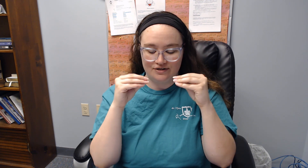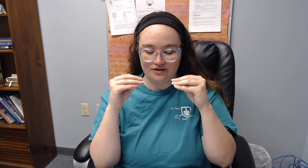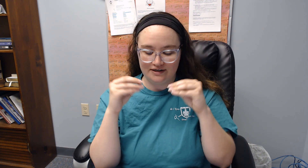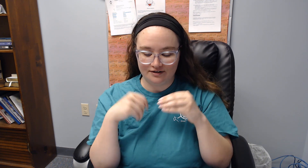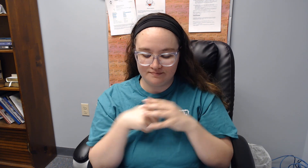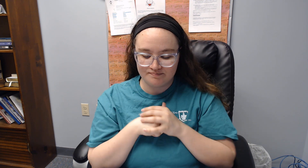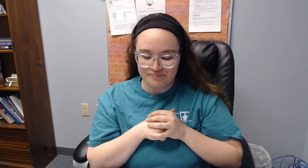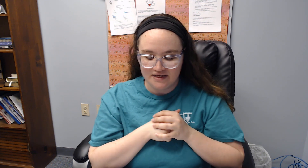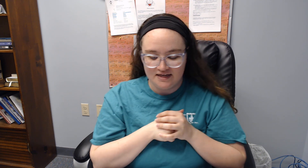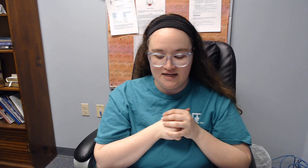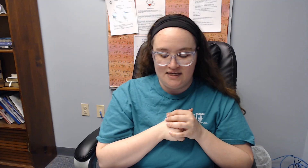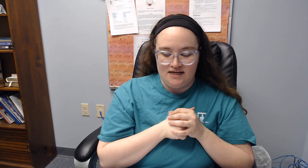ear,